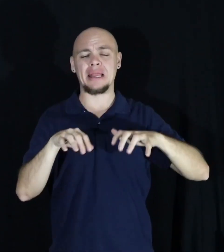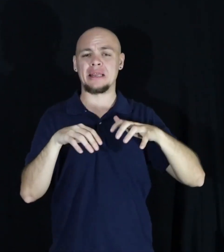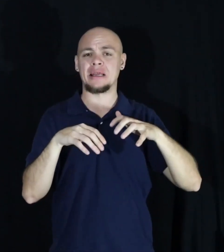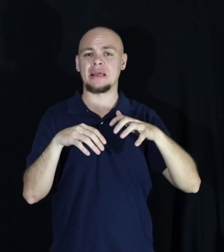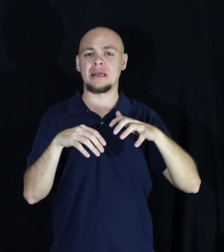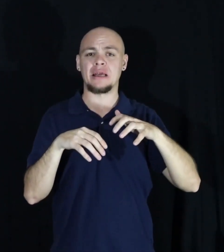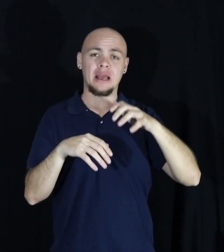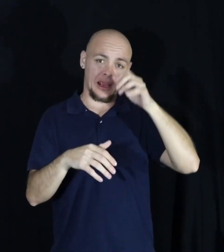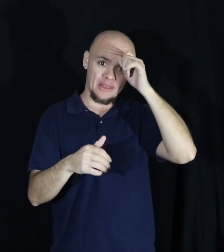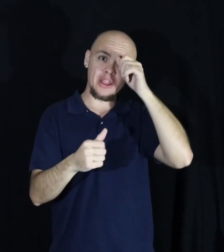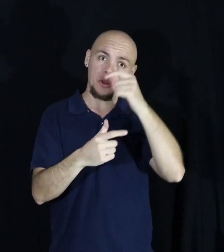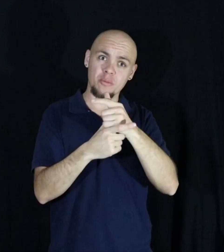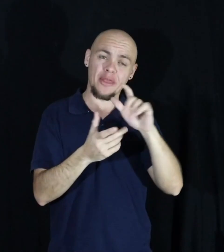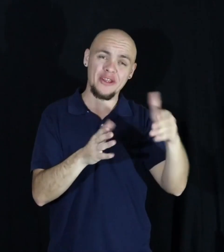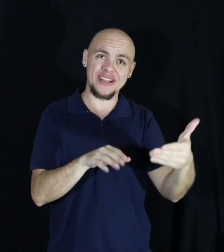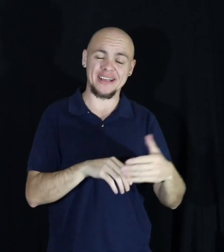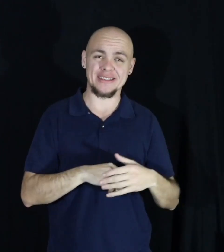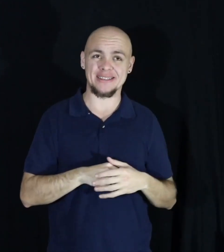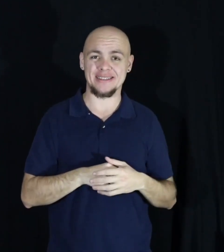your brother dies.